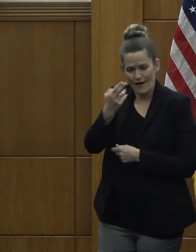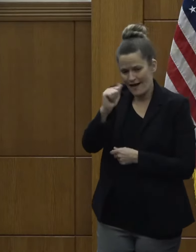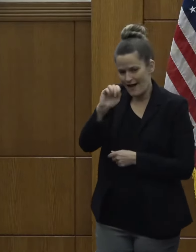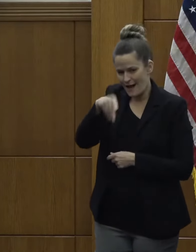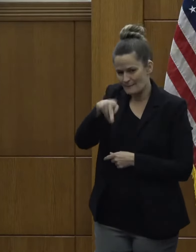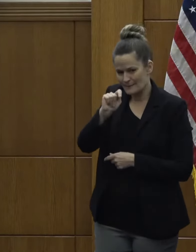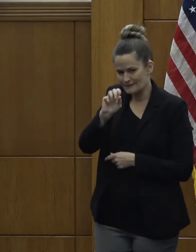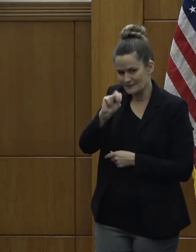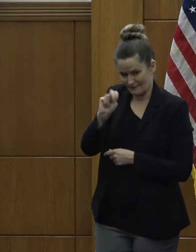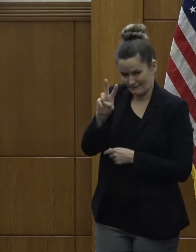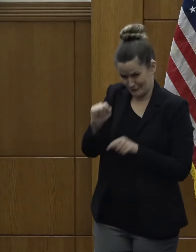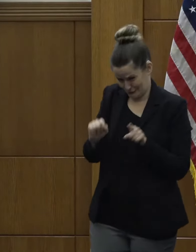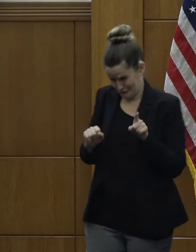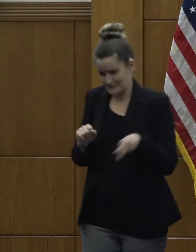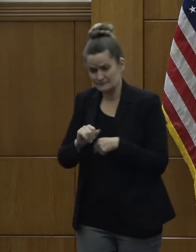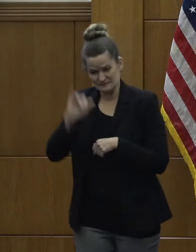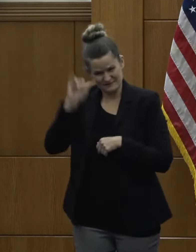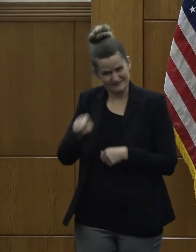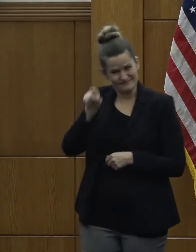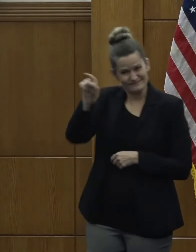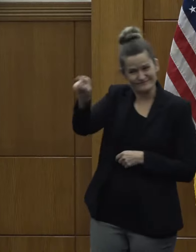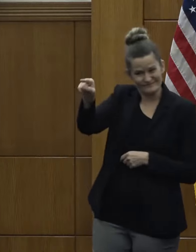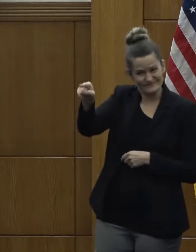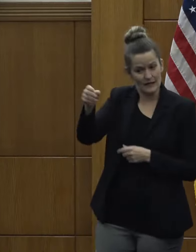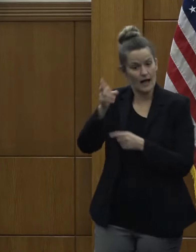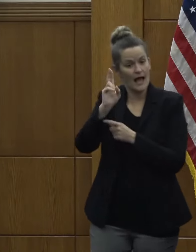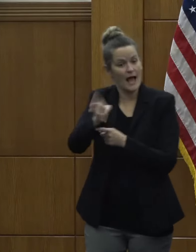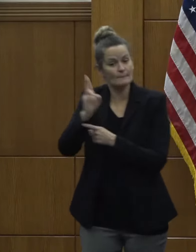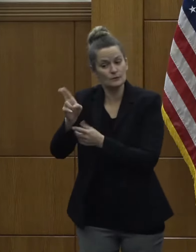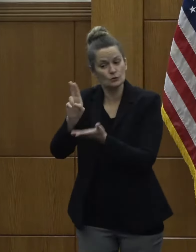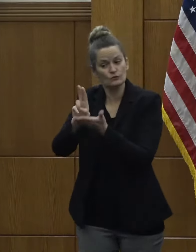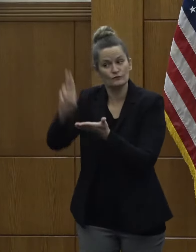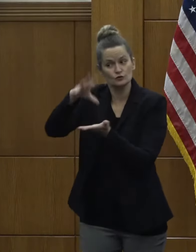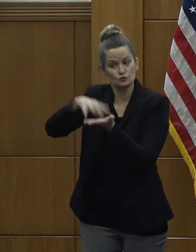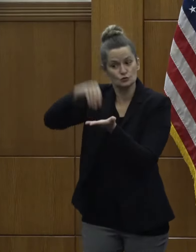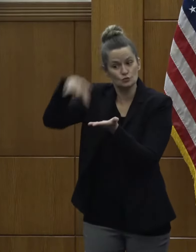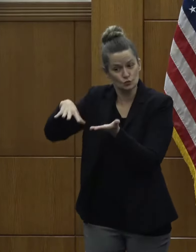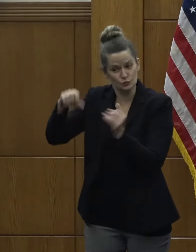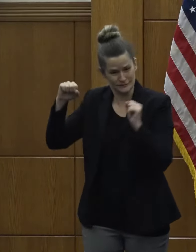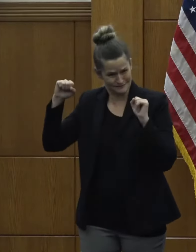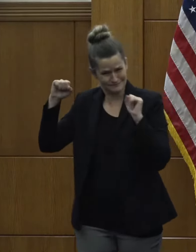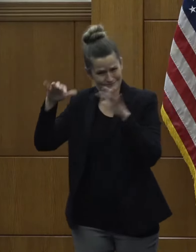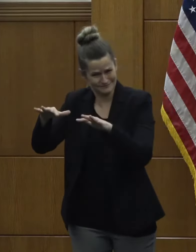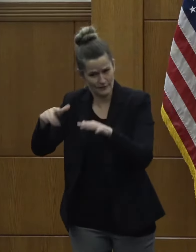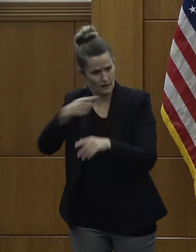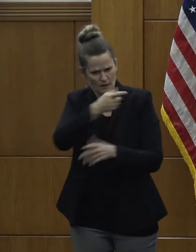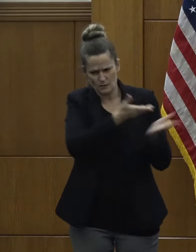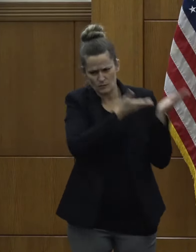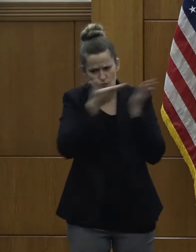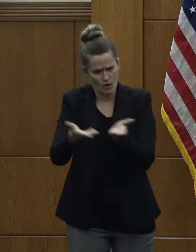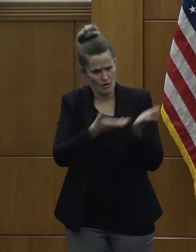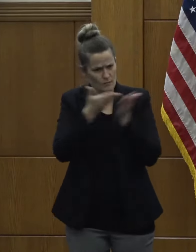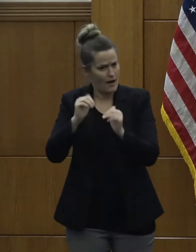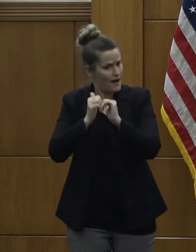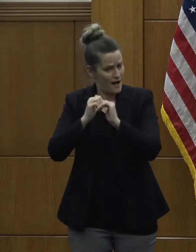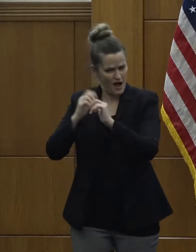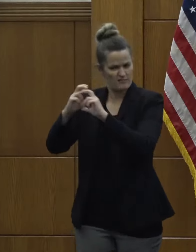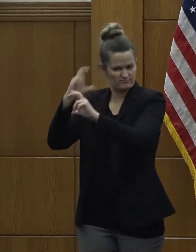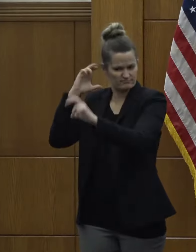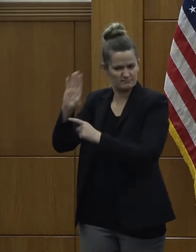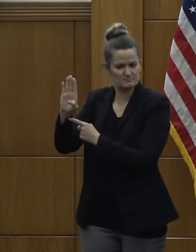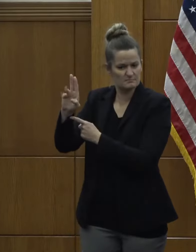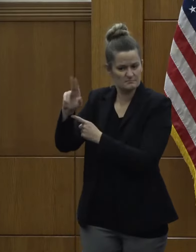of Hampton University students being bussed over by the school and having to be issued provisional ballots.